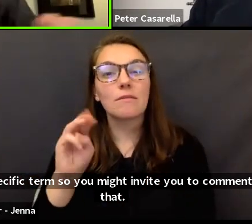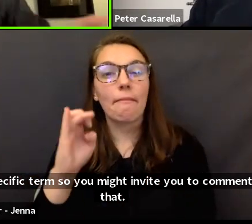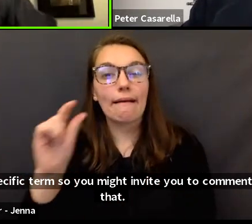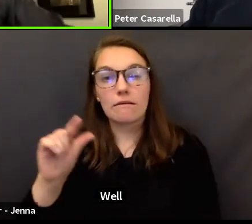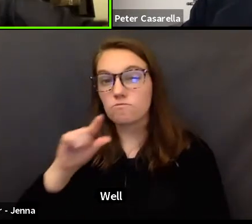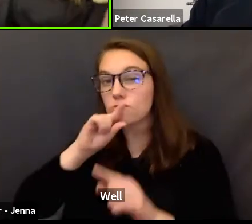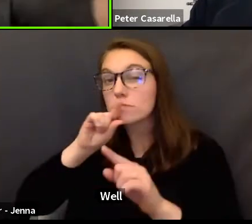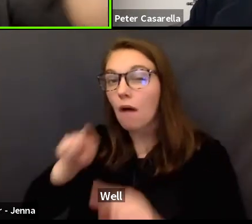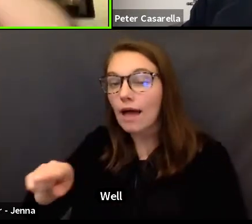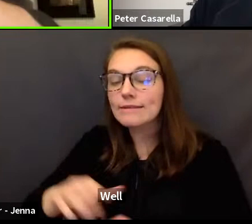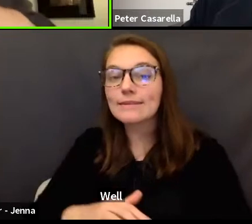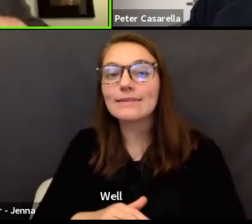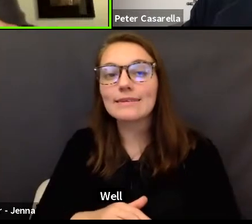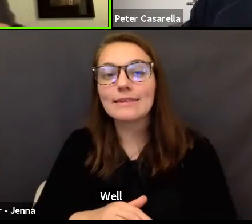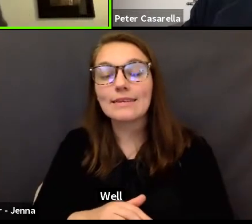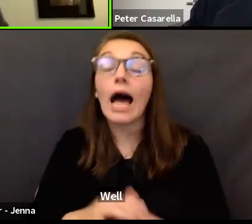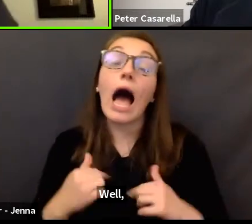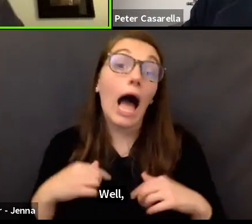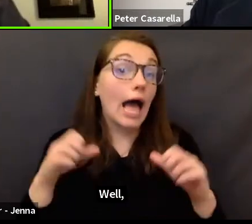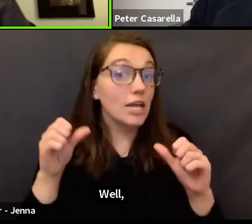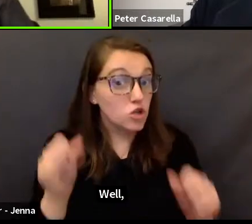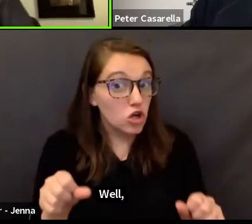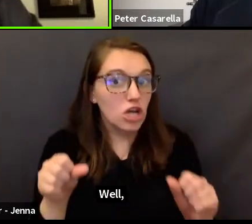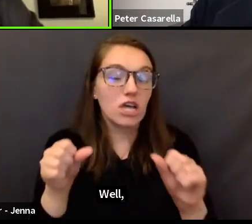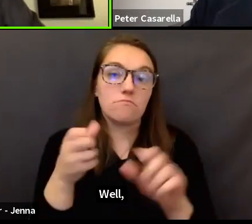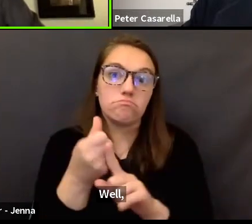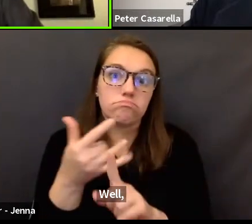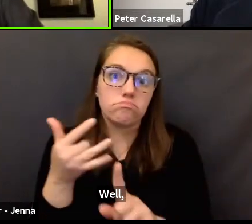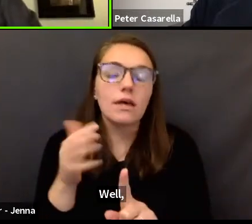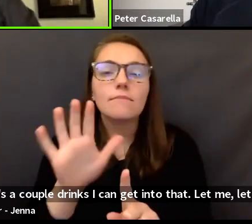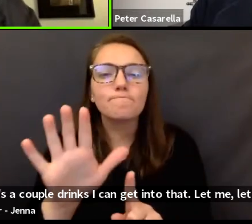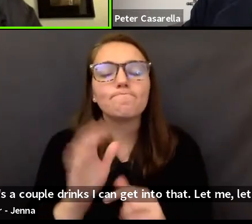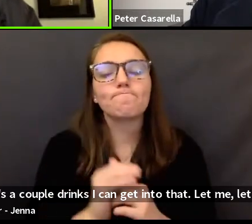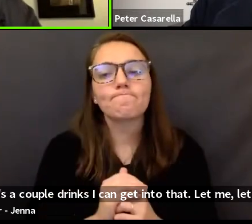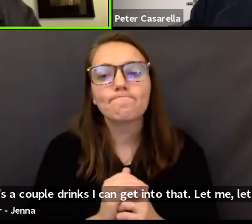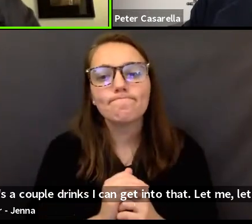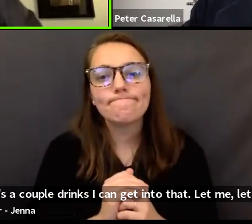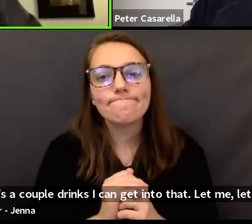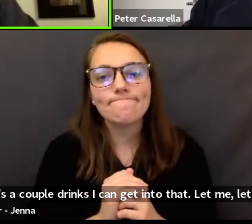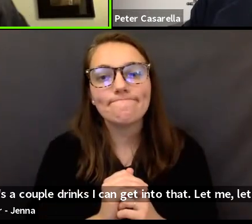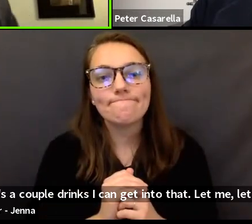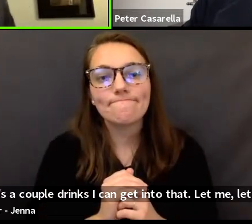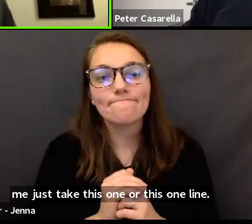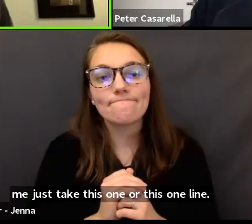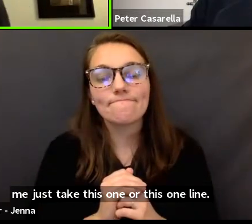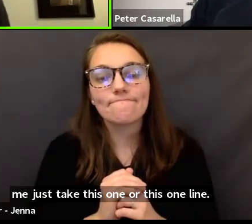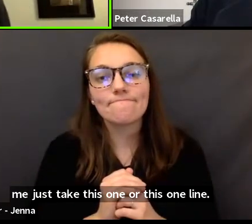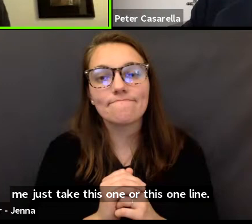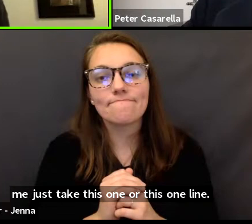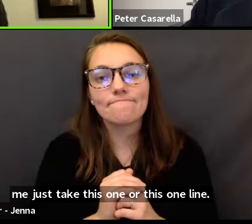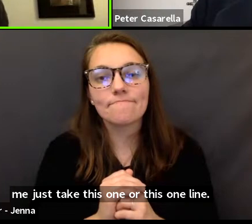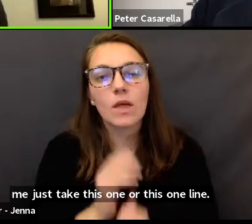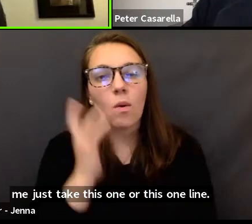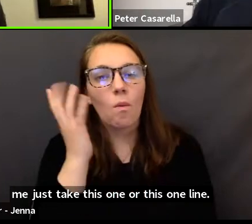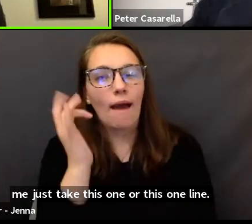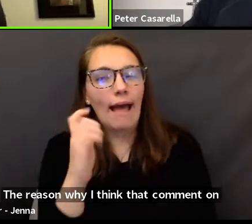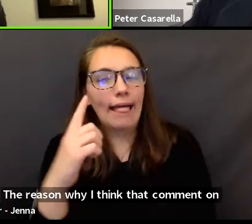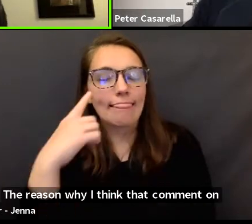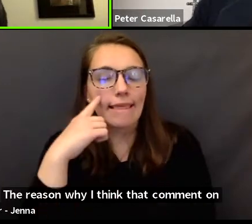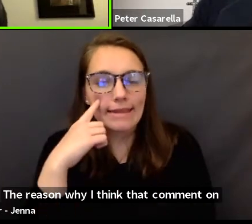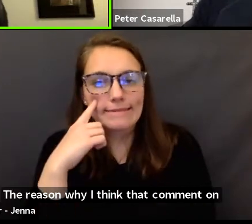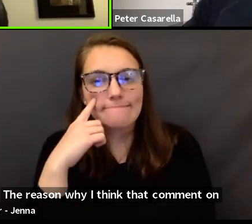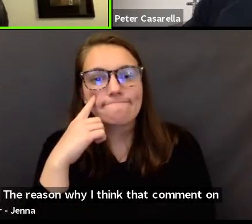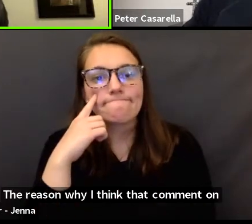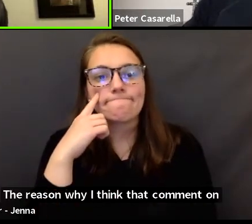there's a couple directions I could get into that. Let me just take this one line. The reason why I think that comment on those